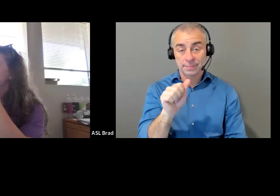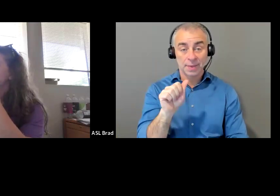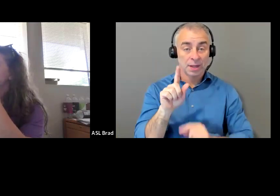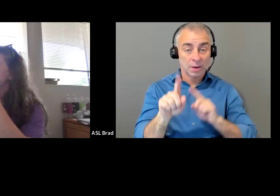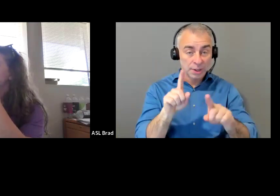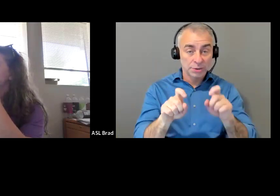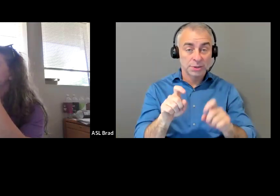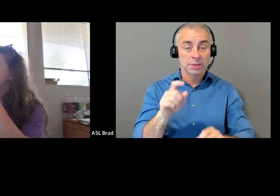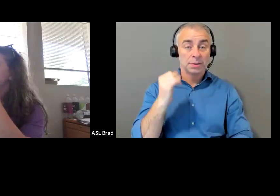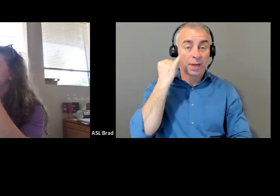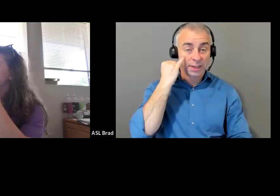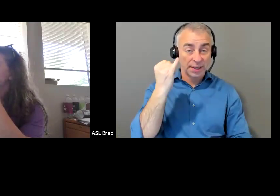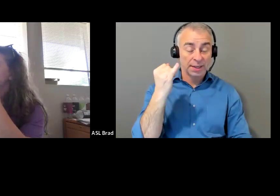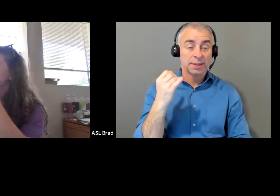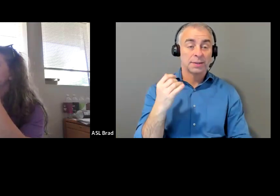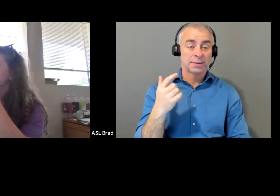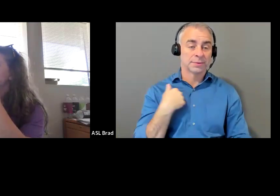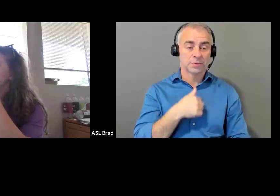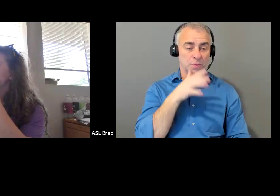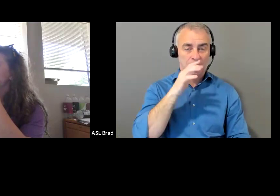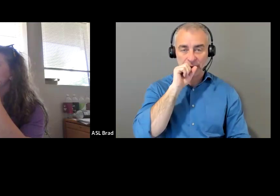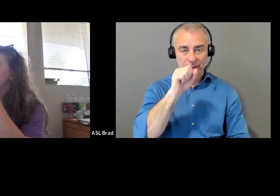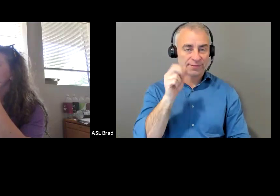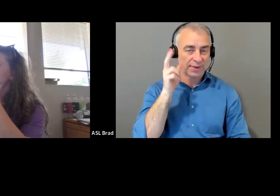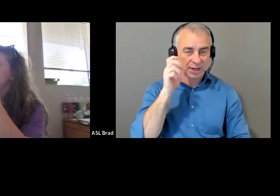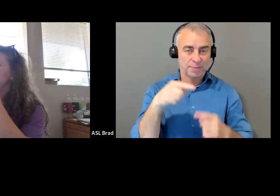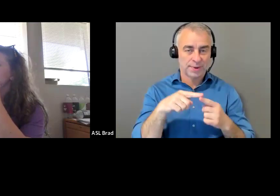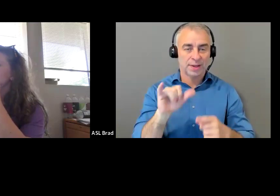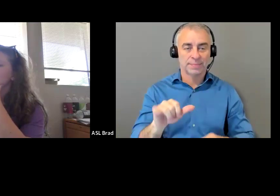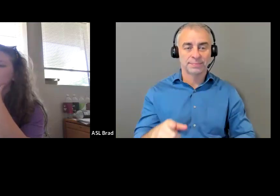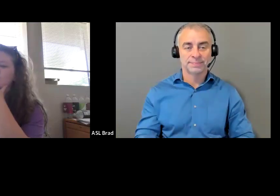about that, we'd sure love to hear about it.